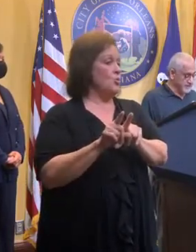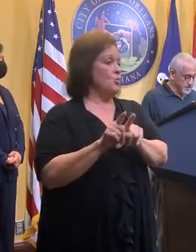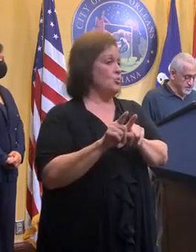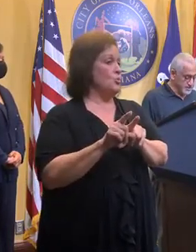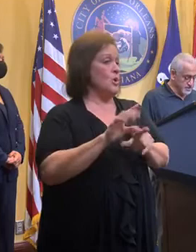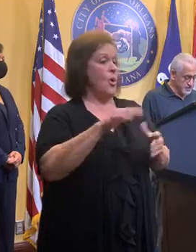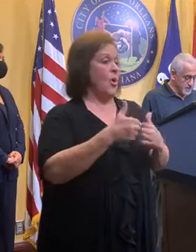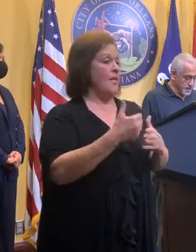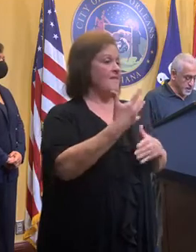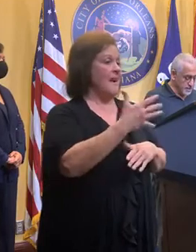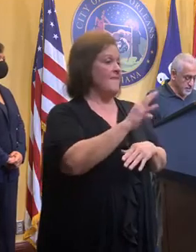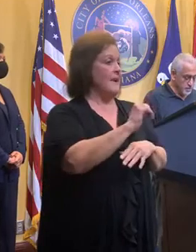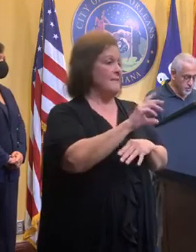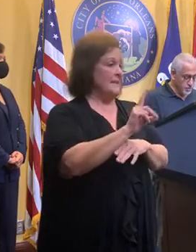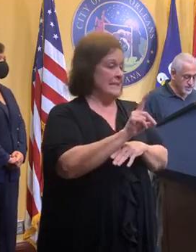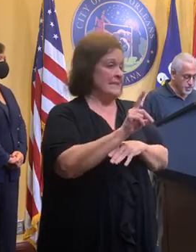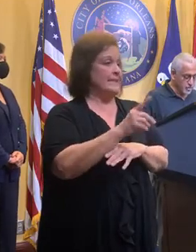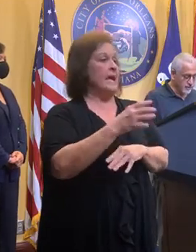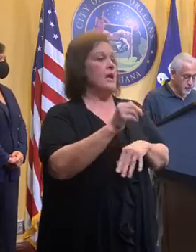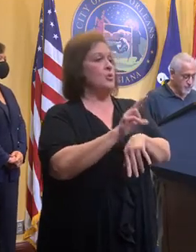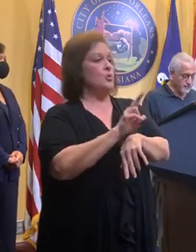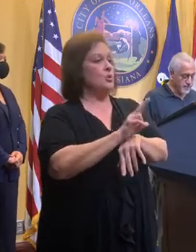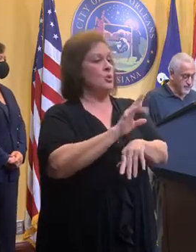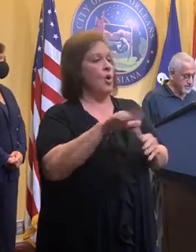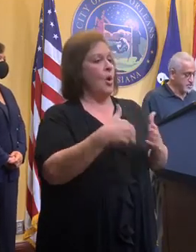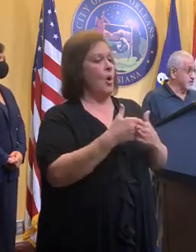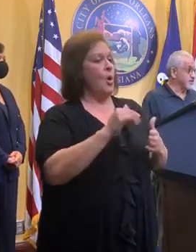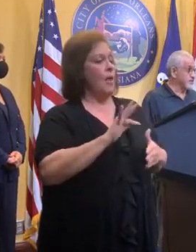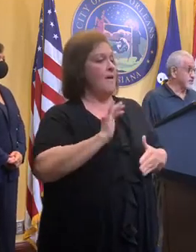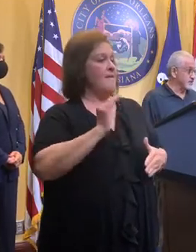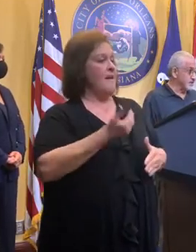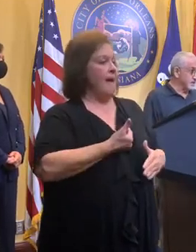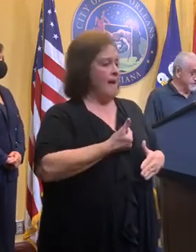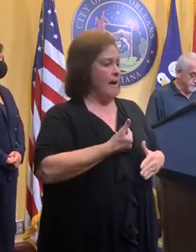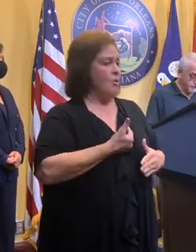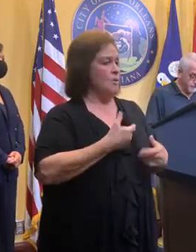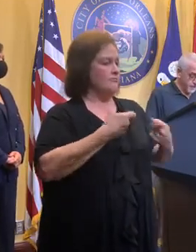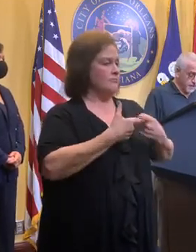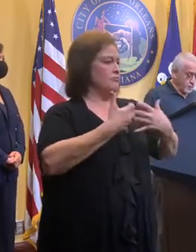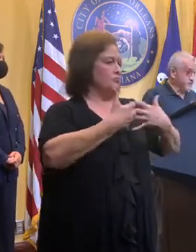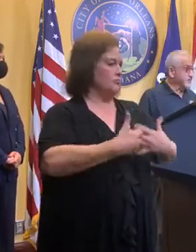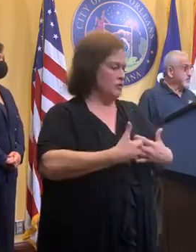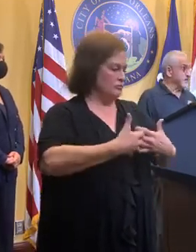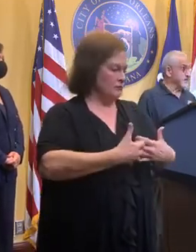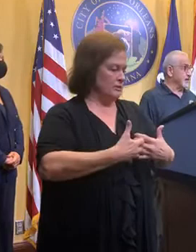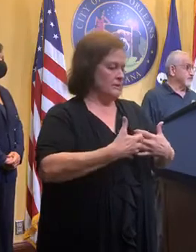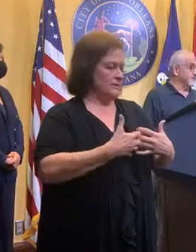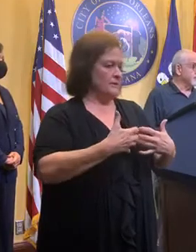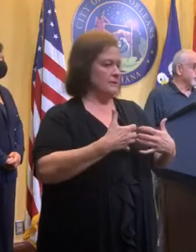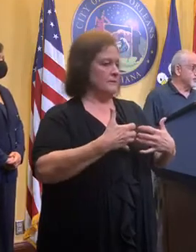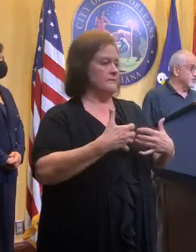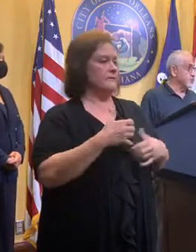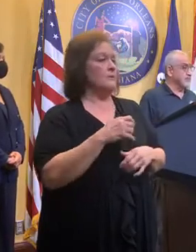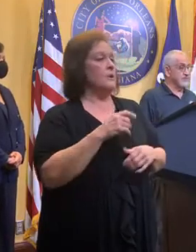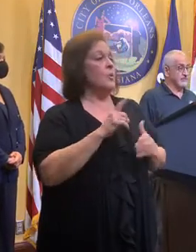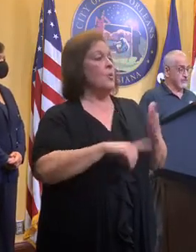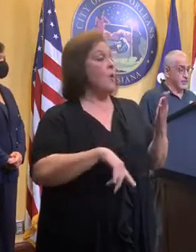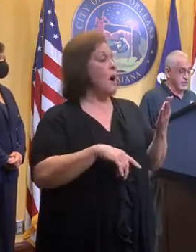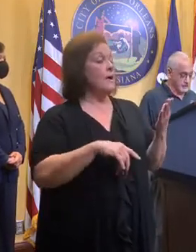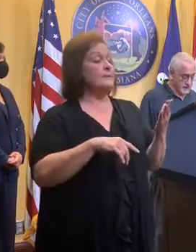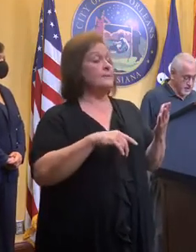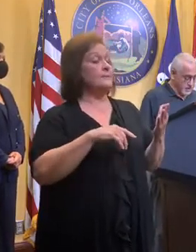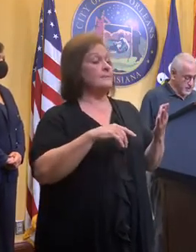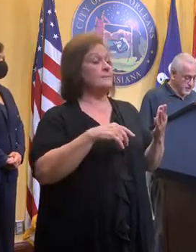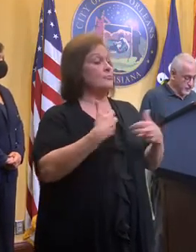5 EMDs, and we're using all of our frequency changers as needed. What's missing, obviously, for the storm is